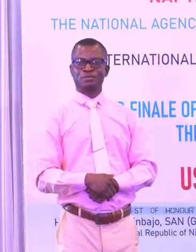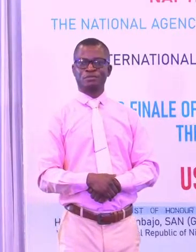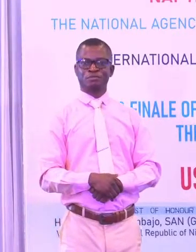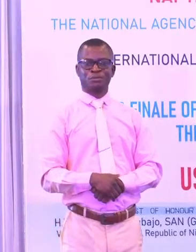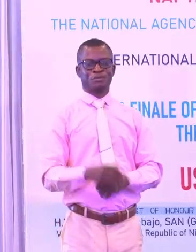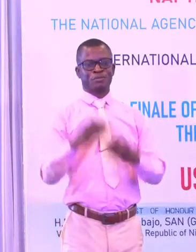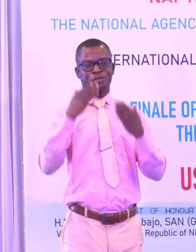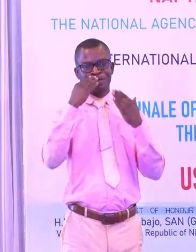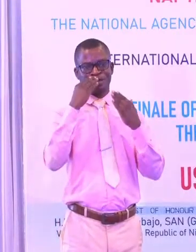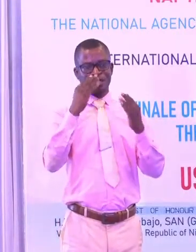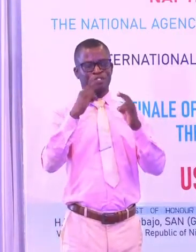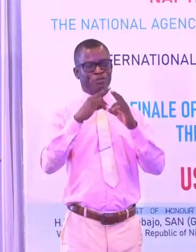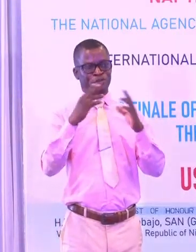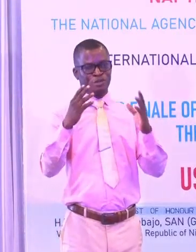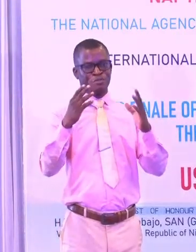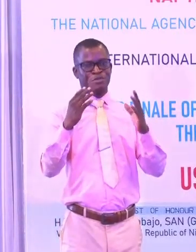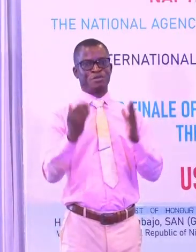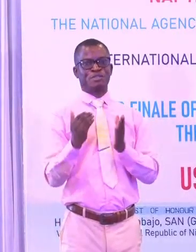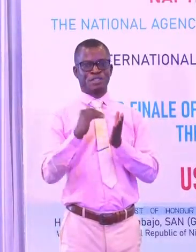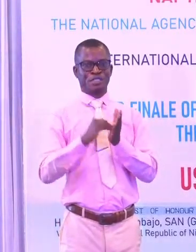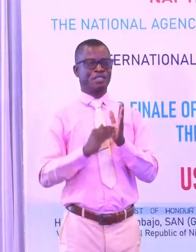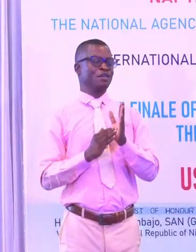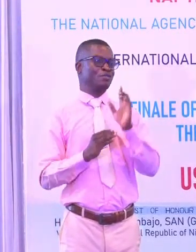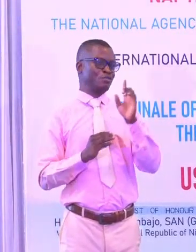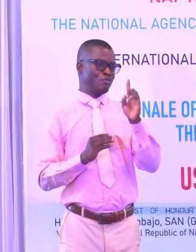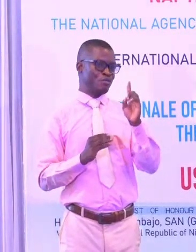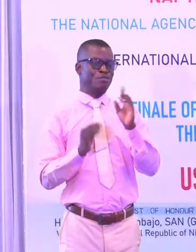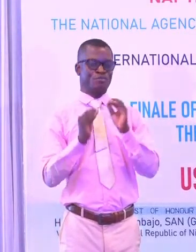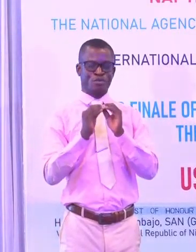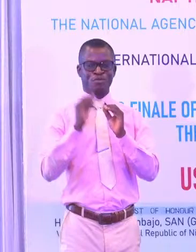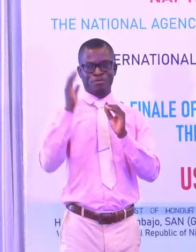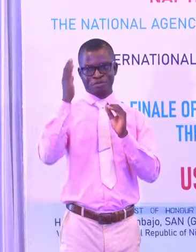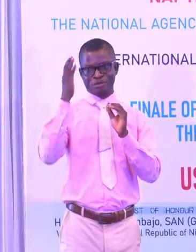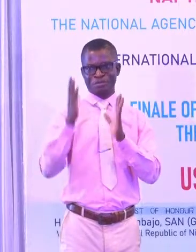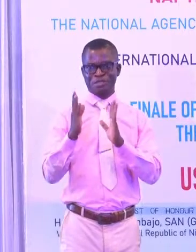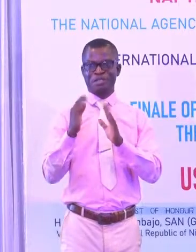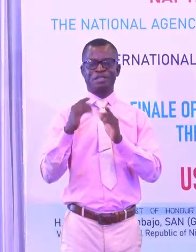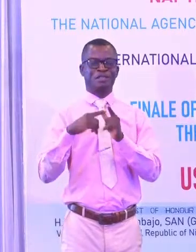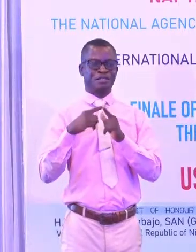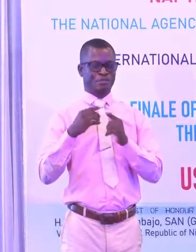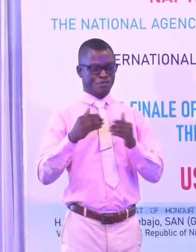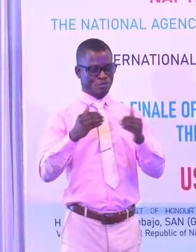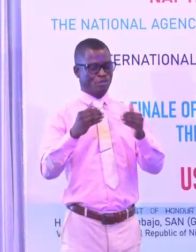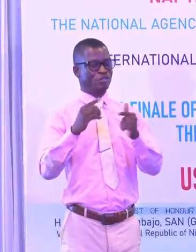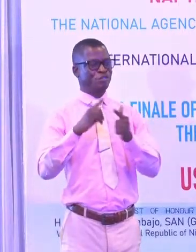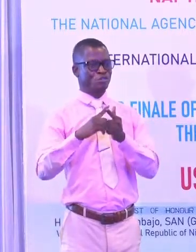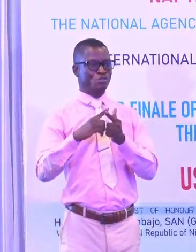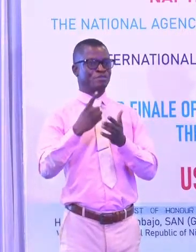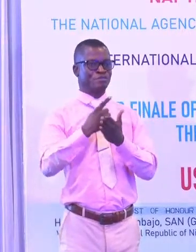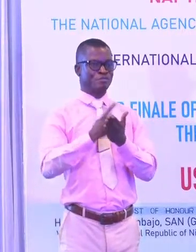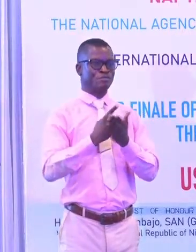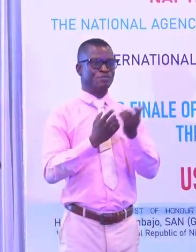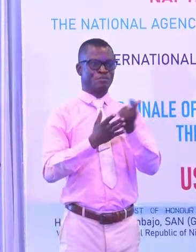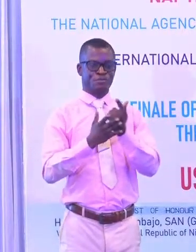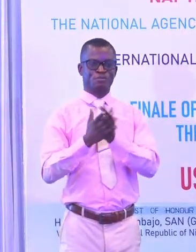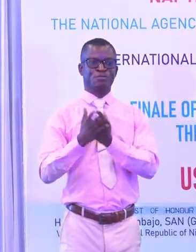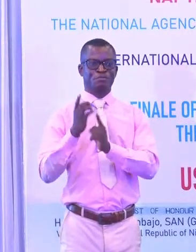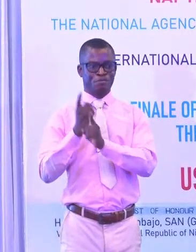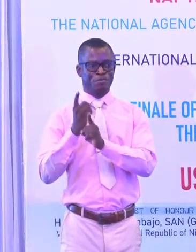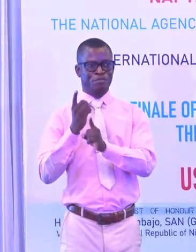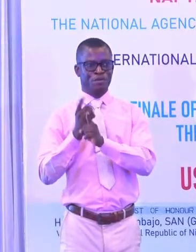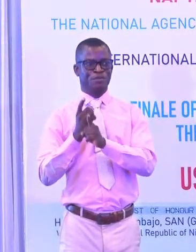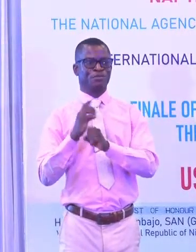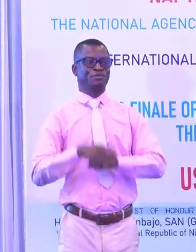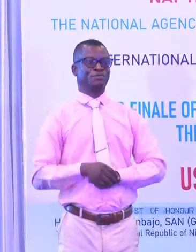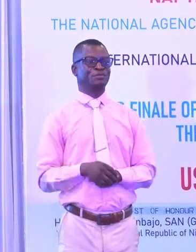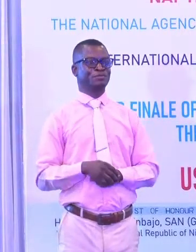Well, thank you very much once again. We have one more speaker, and then we'll go on to the debate proper. Students have